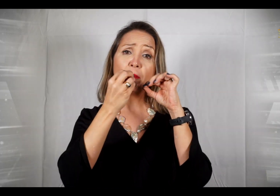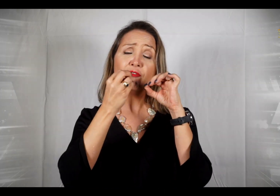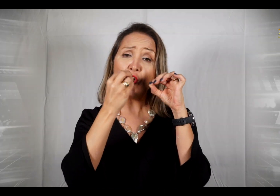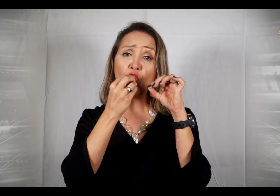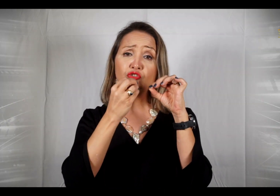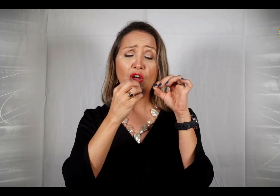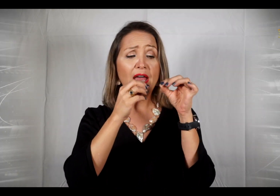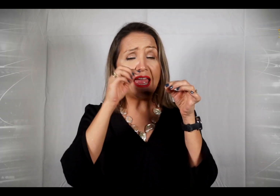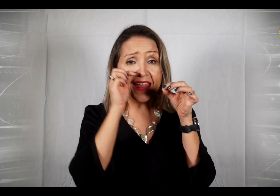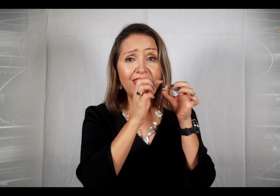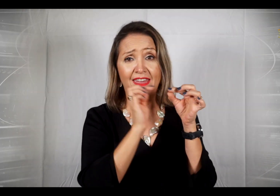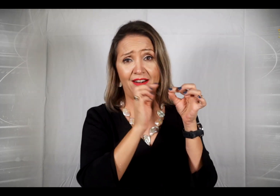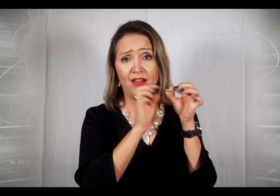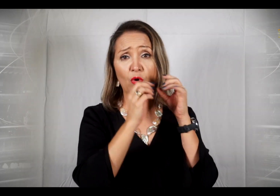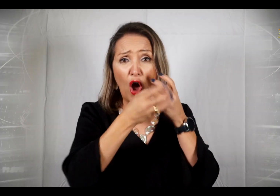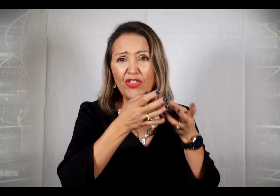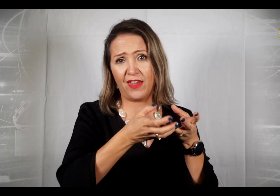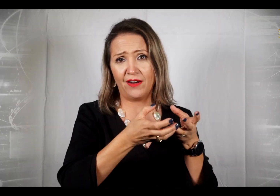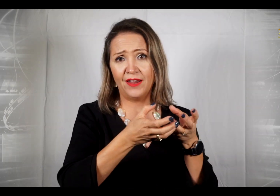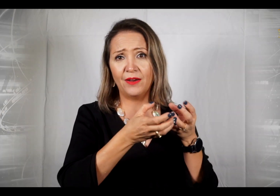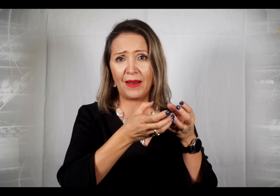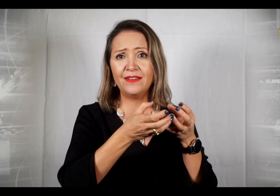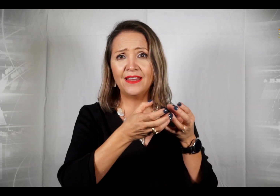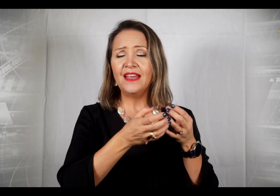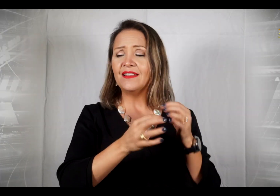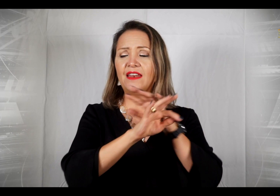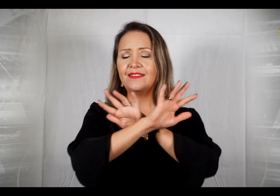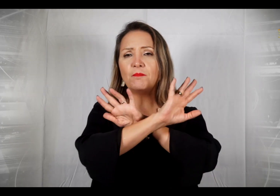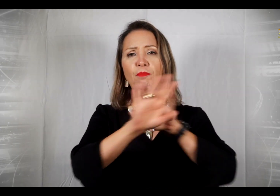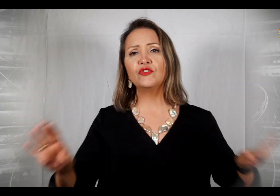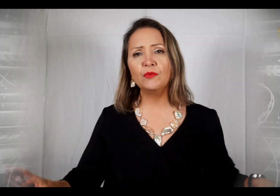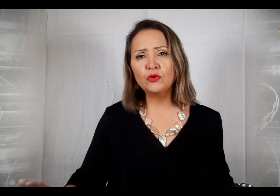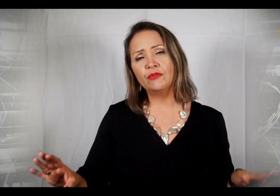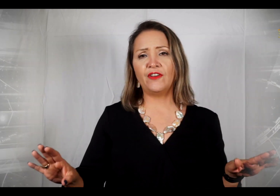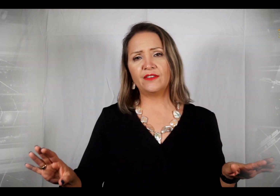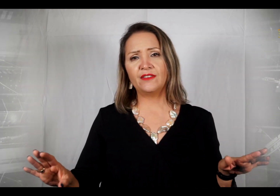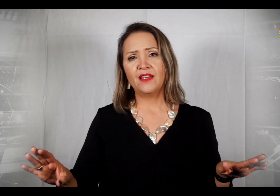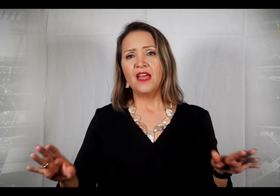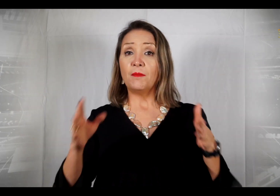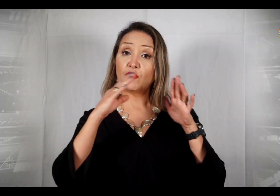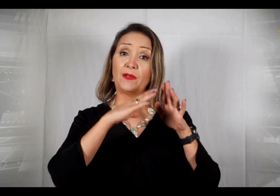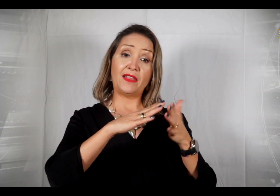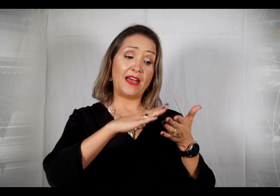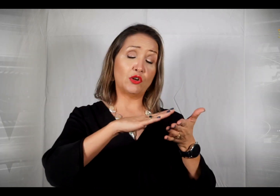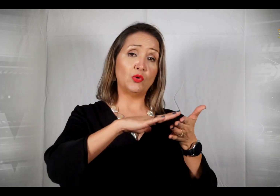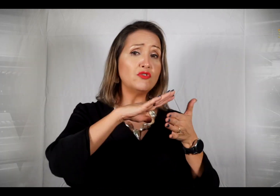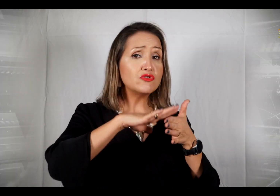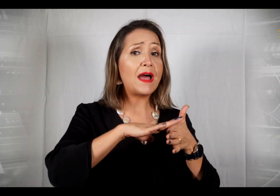drop falls in the hair or on the hair, right? That is impossible to fix, because when that glue